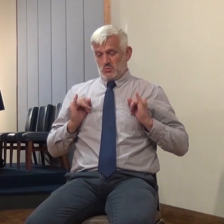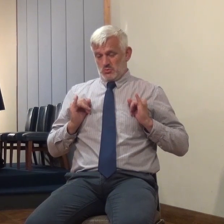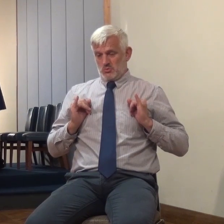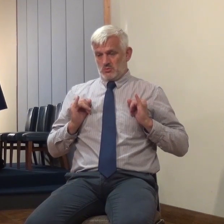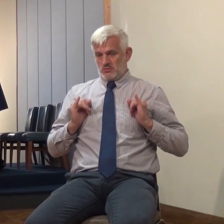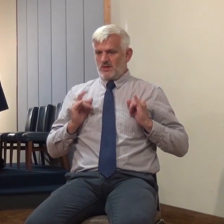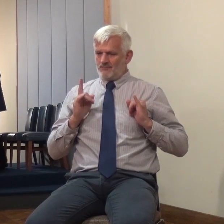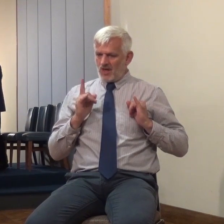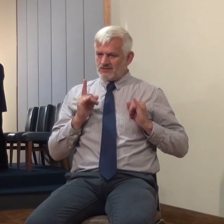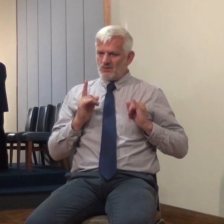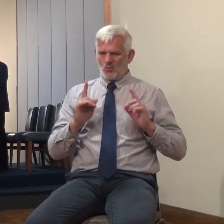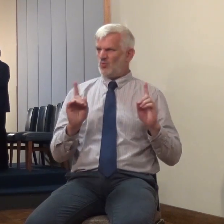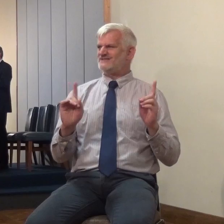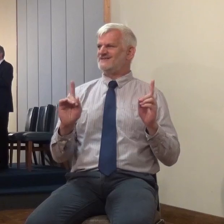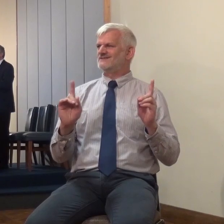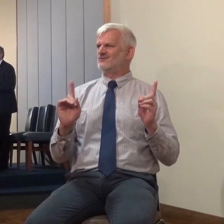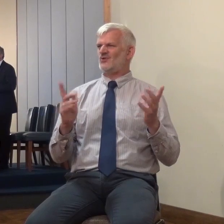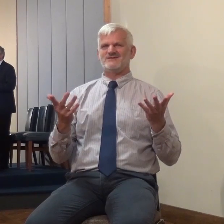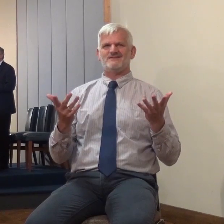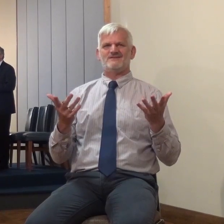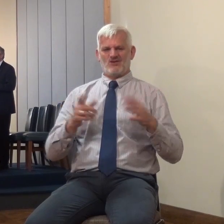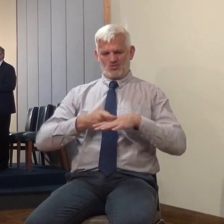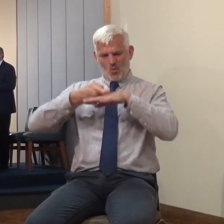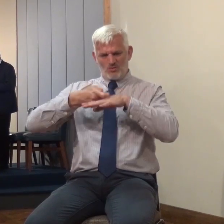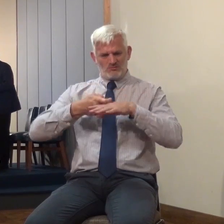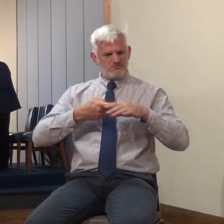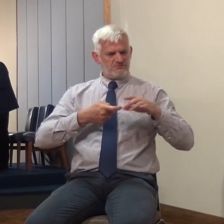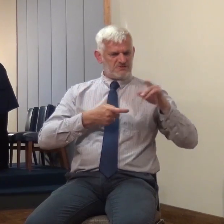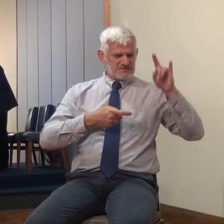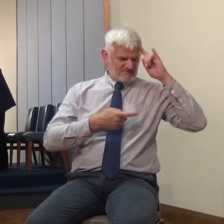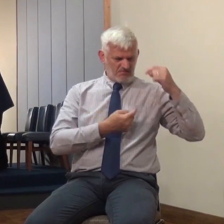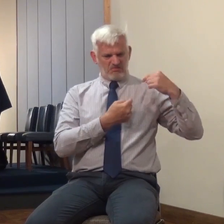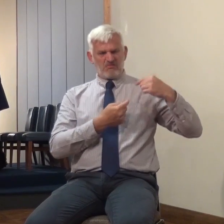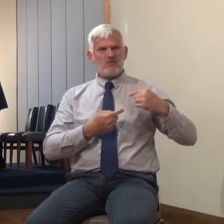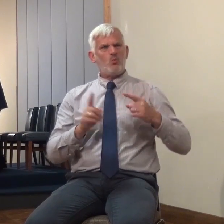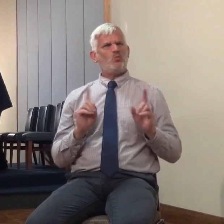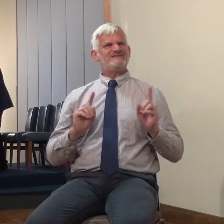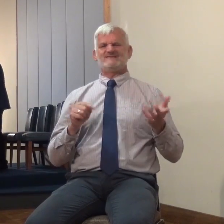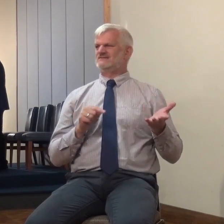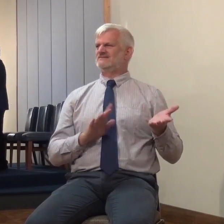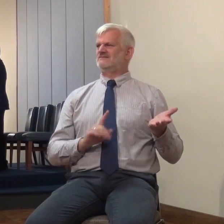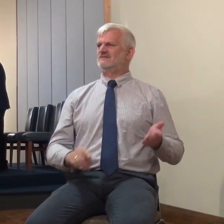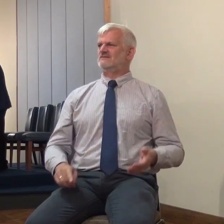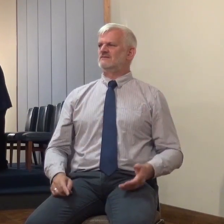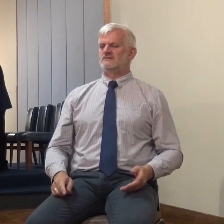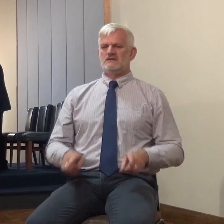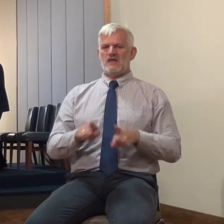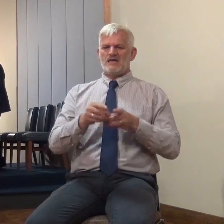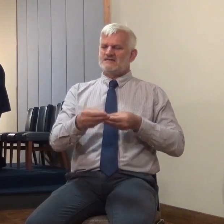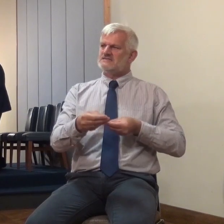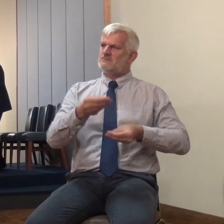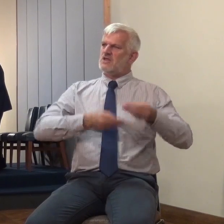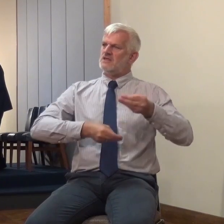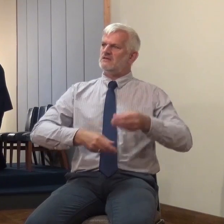actually saying precisely what it was. There is a simile, like a thorn in the